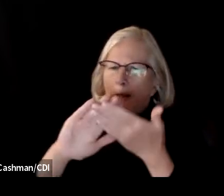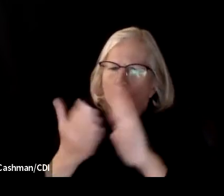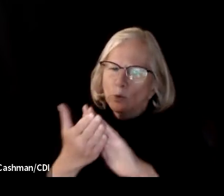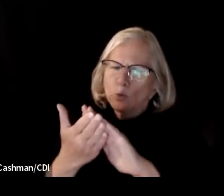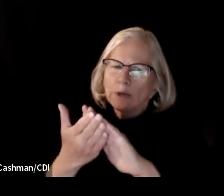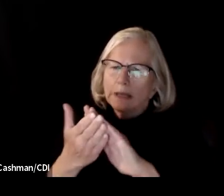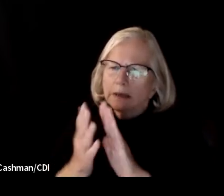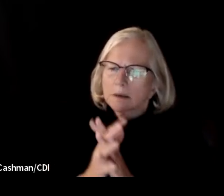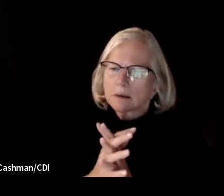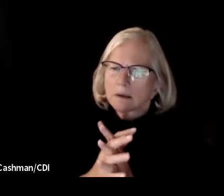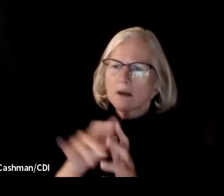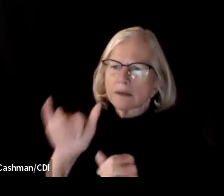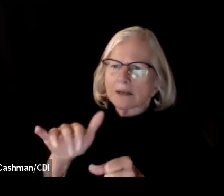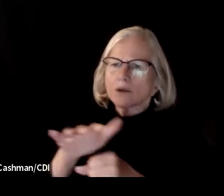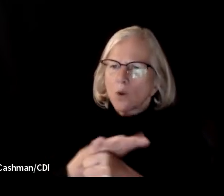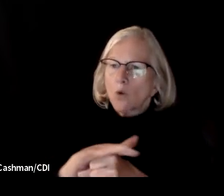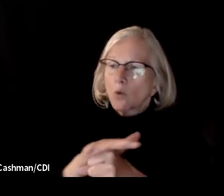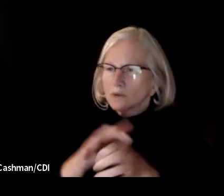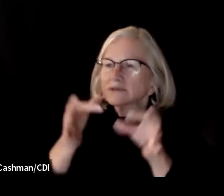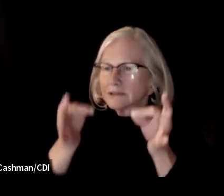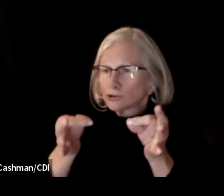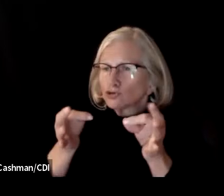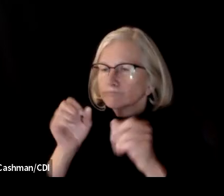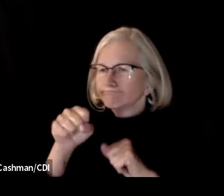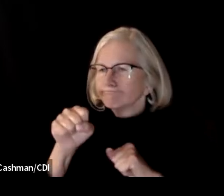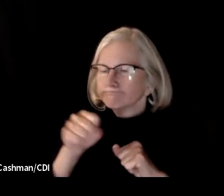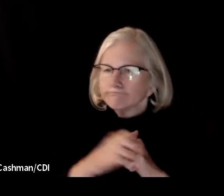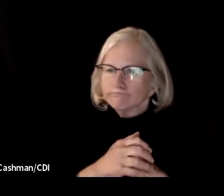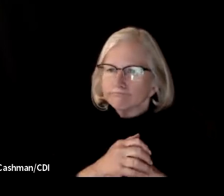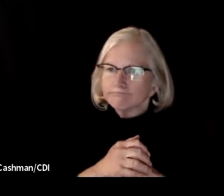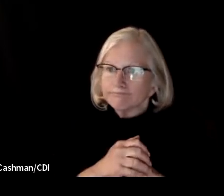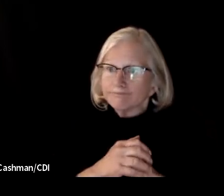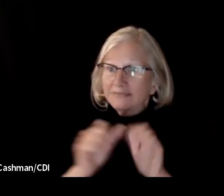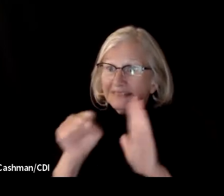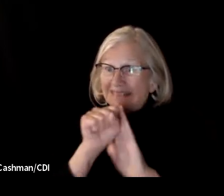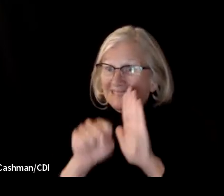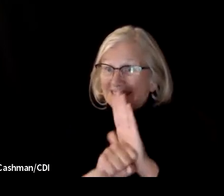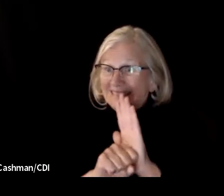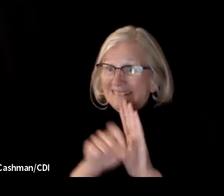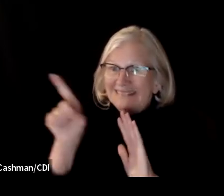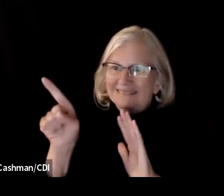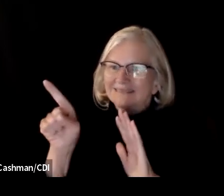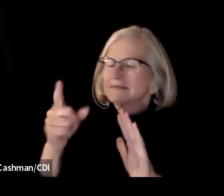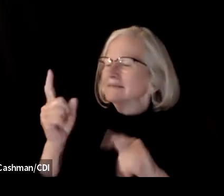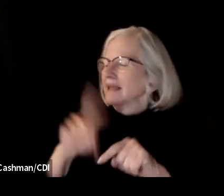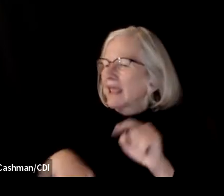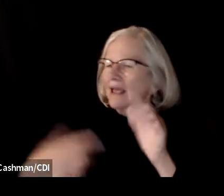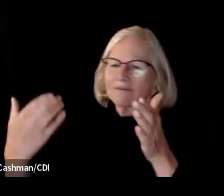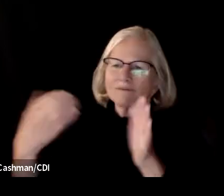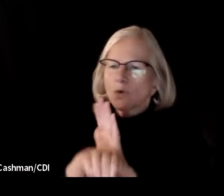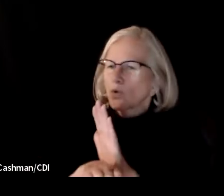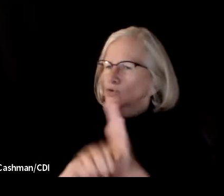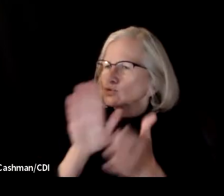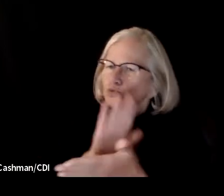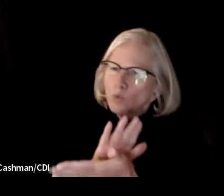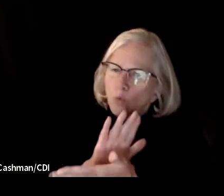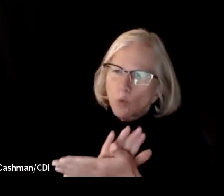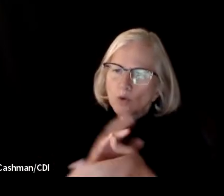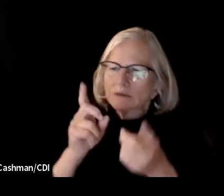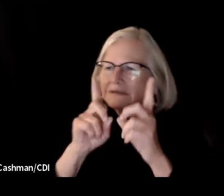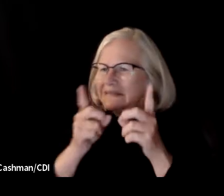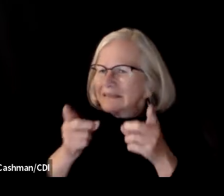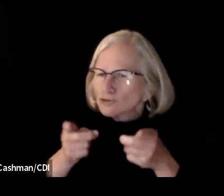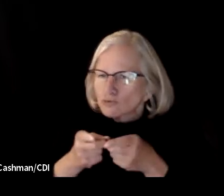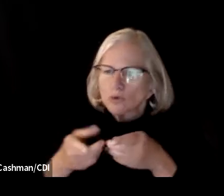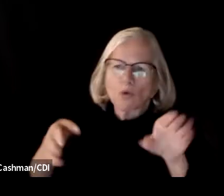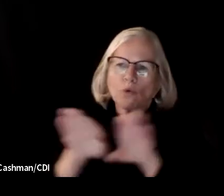decision. So the state, in other words, cannot force a school or a district to close because of